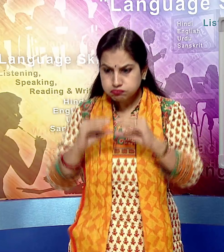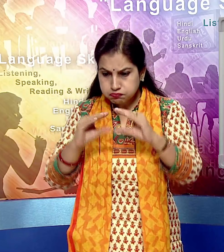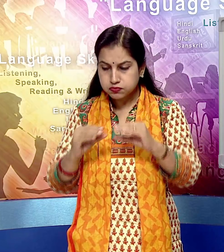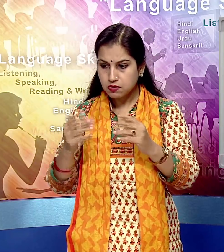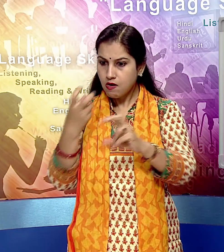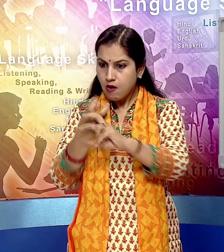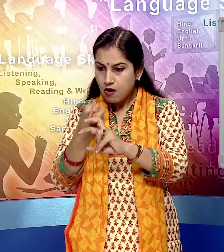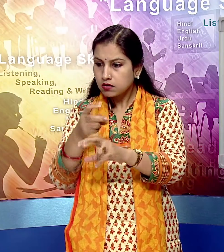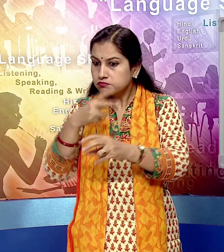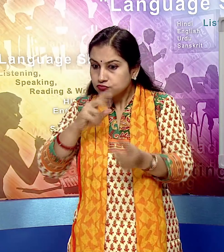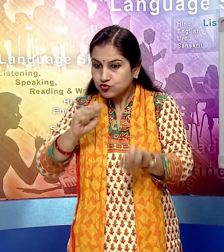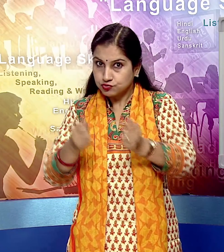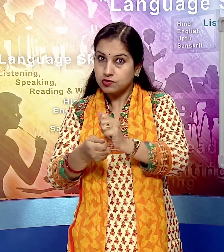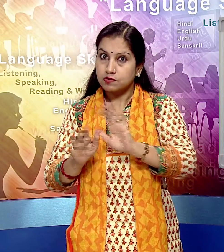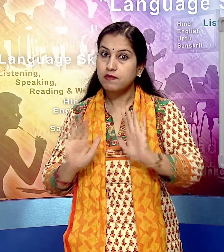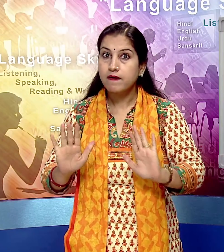the foods.